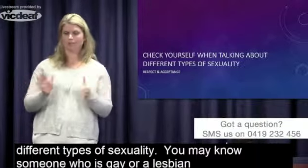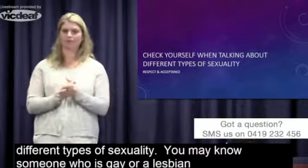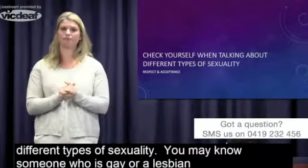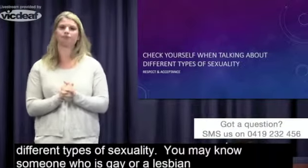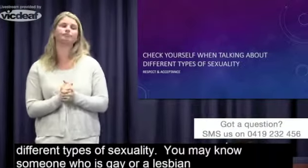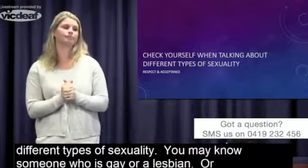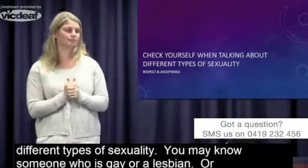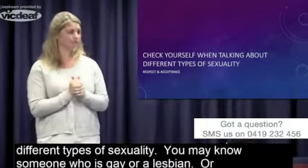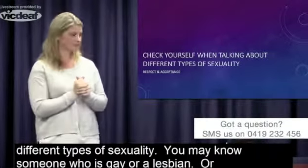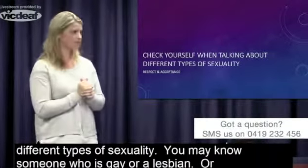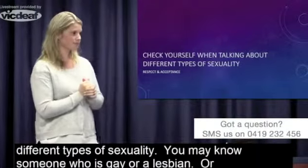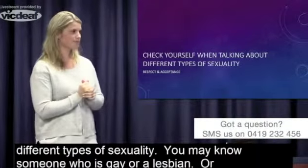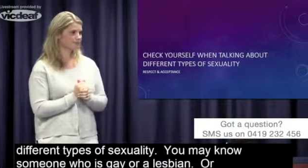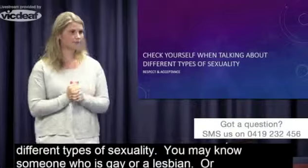trans perhaps, or even bisexual.